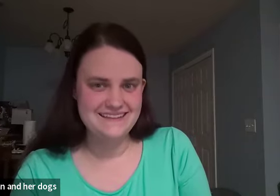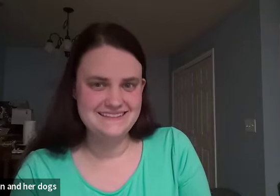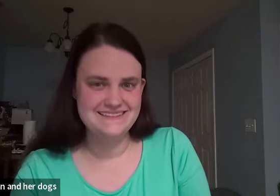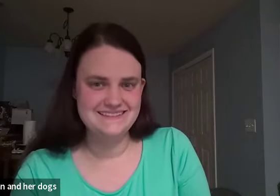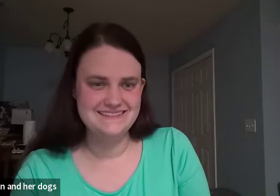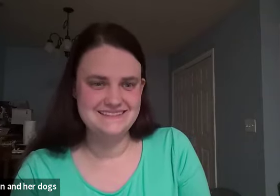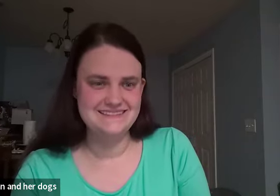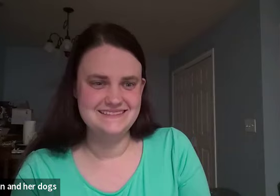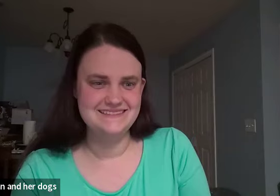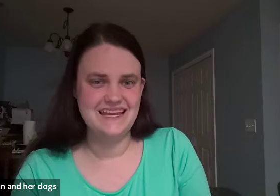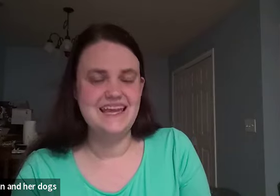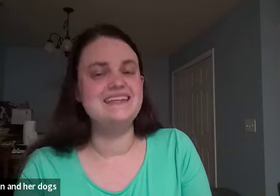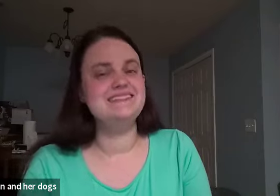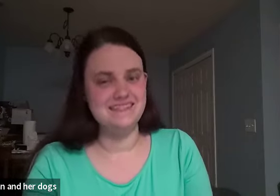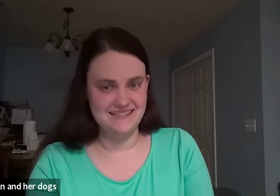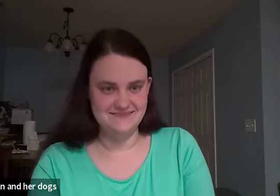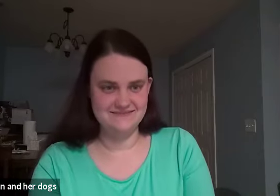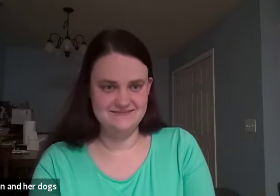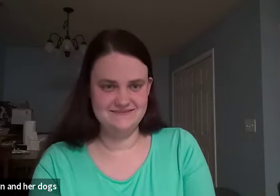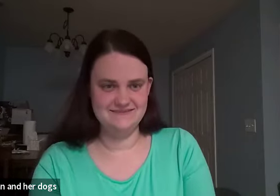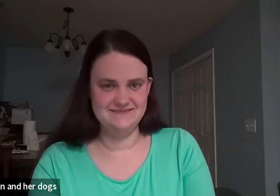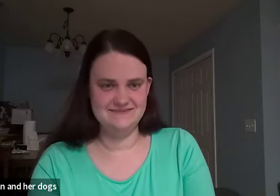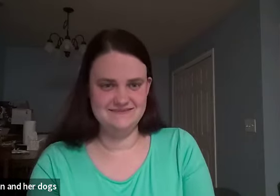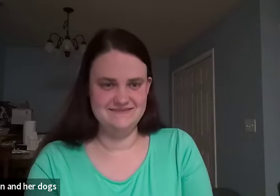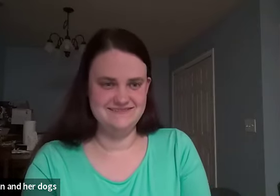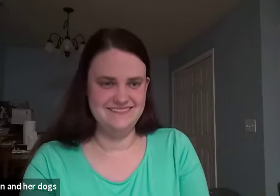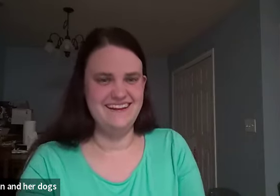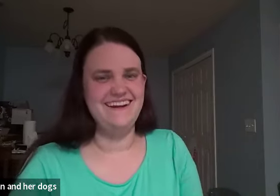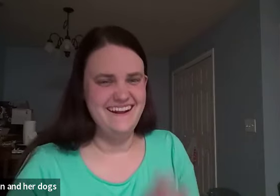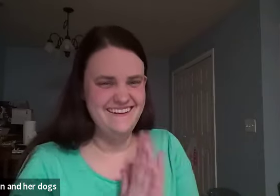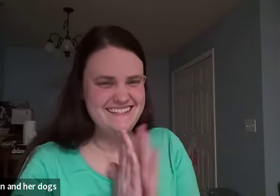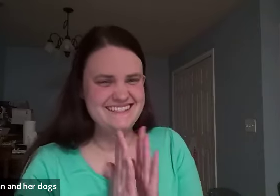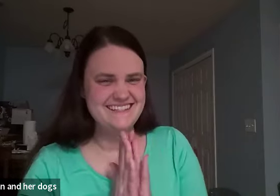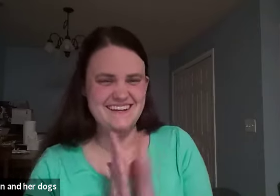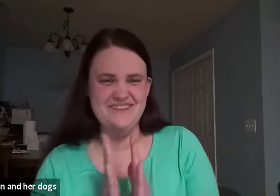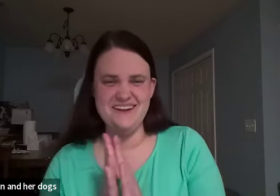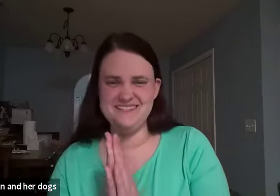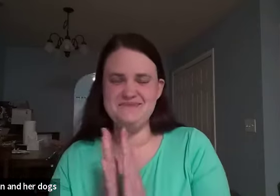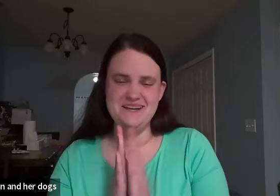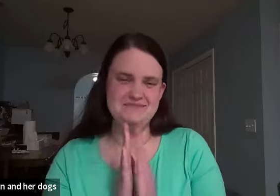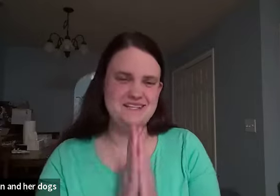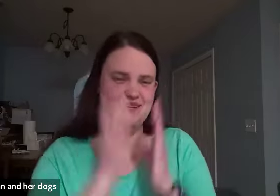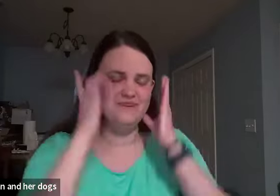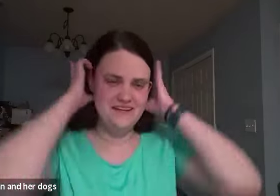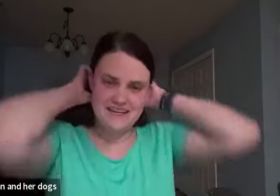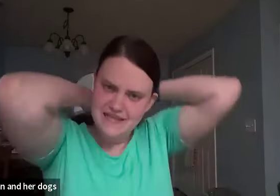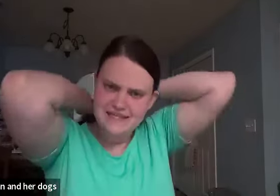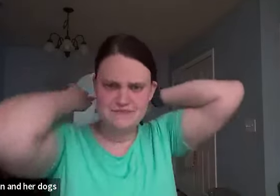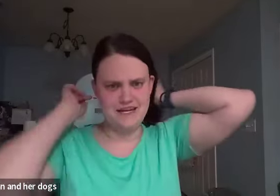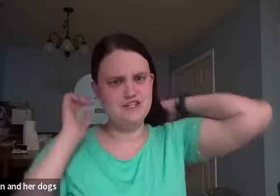Y. And Z. All right. Awesome. Awesome. Awesome. Awesome. It takes a minute.